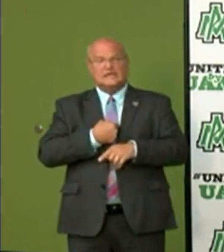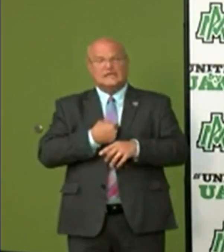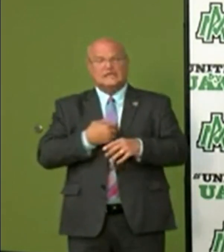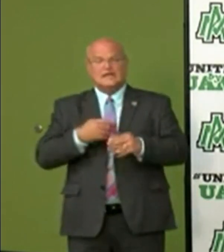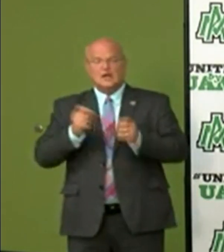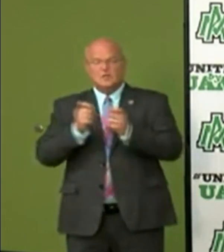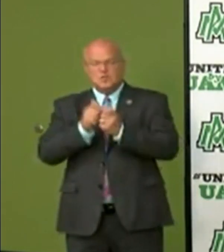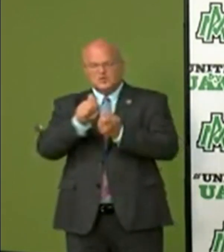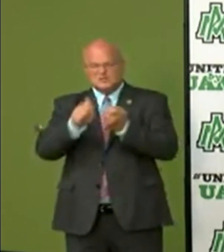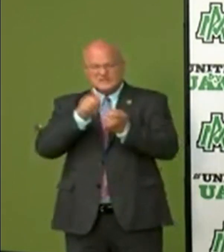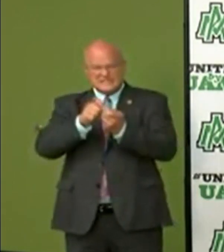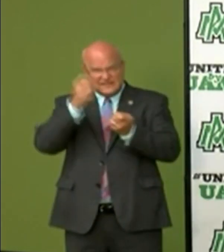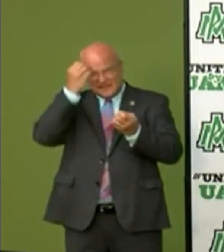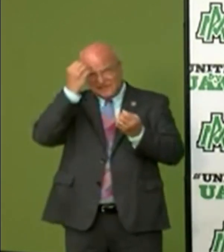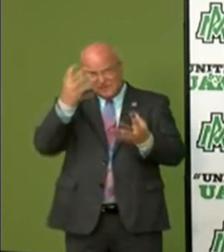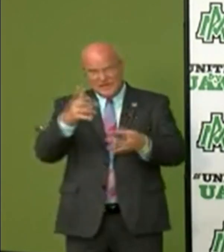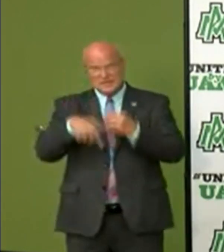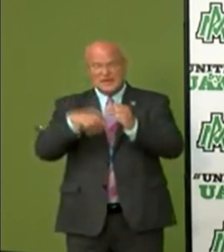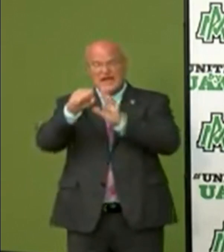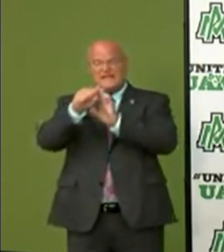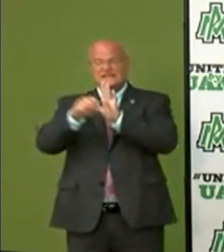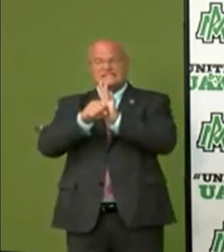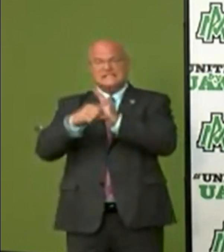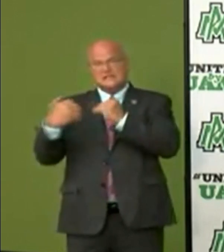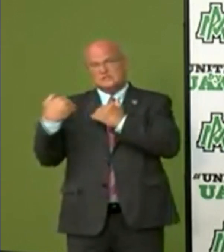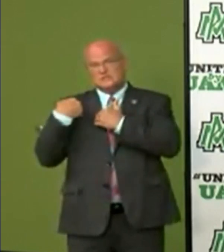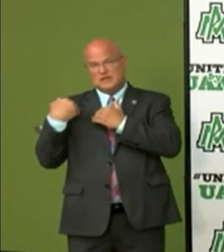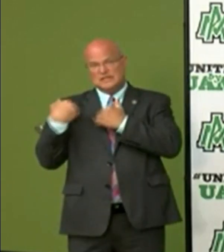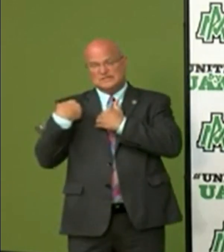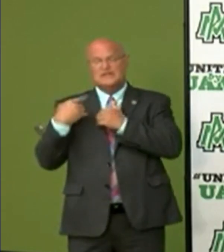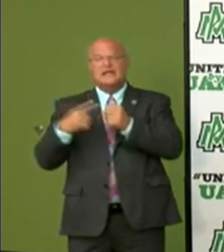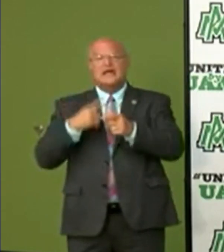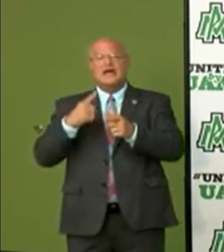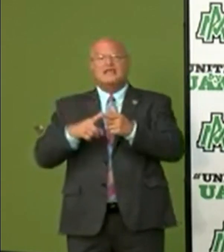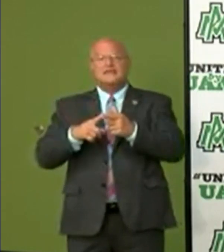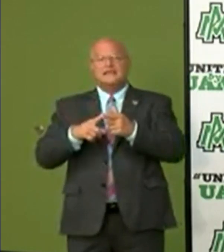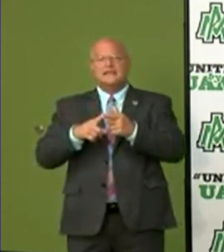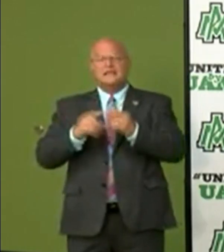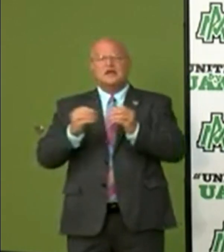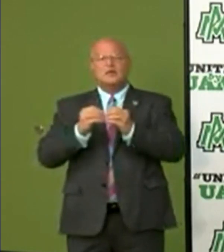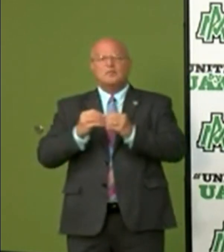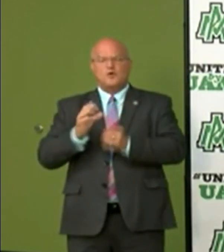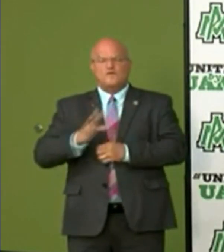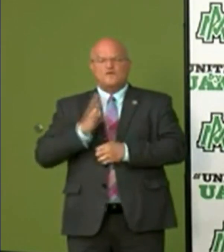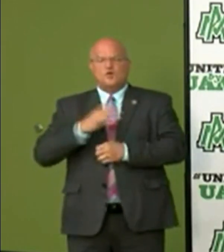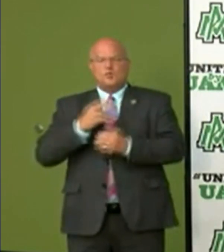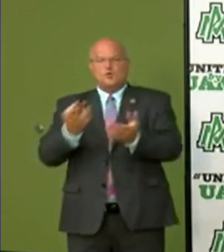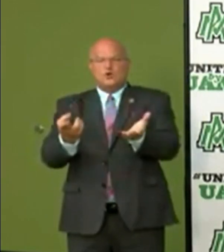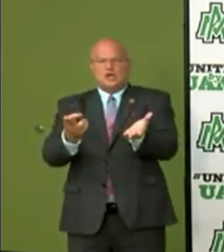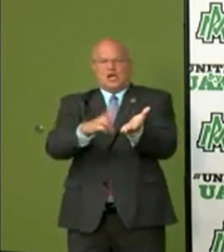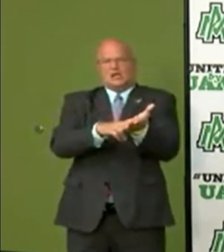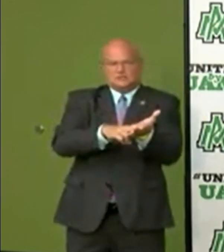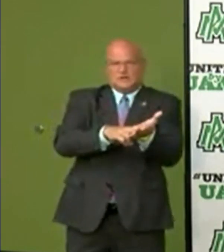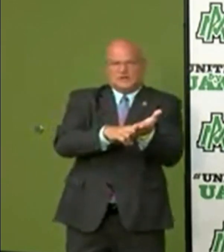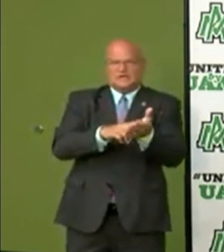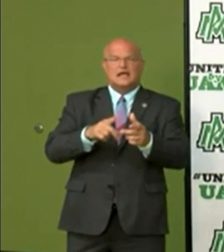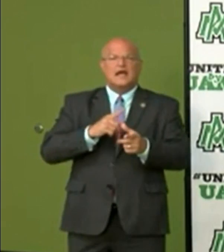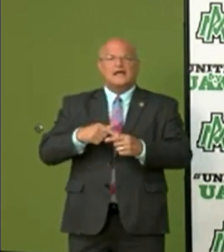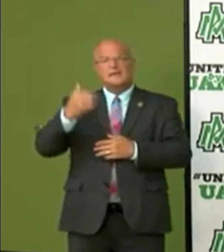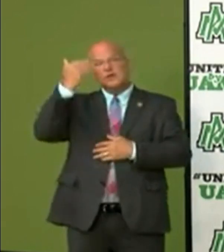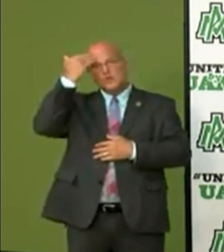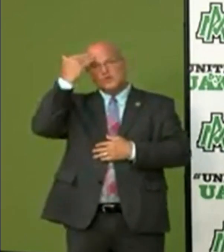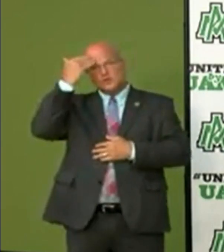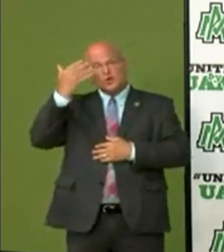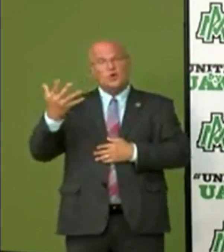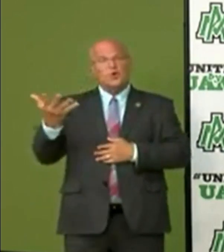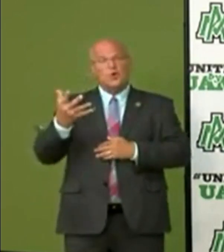more specific information on the state's obligation, then it will be entered into a more formal contract, and then we will know